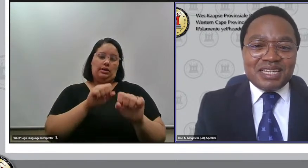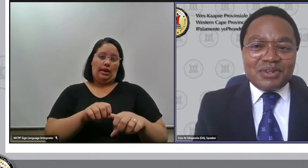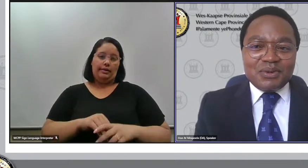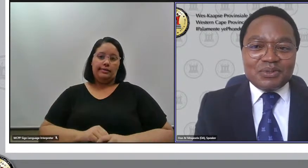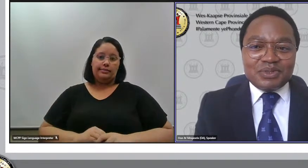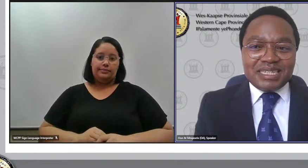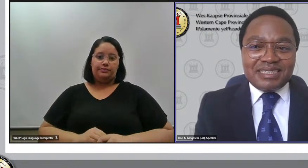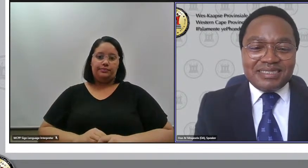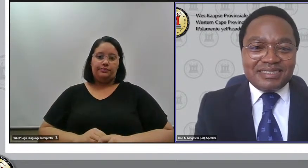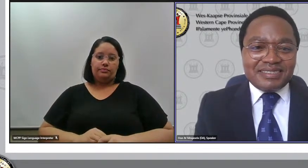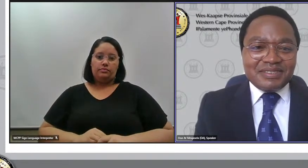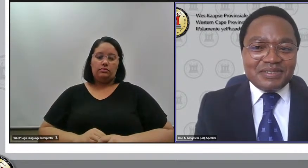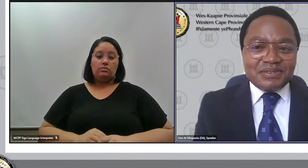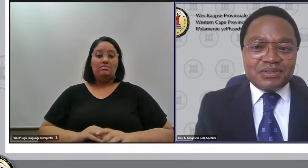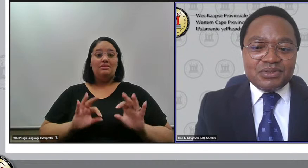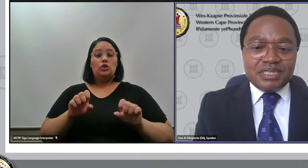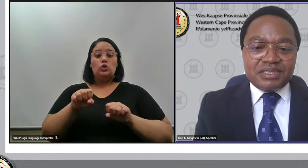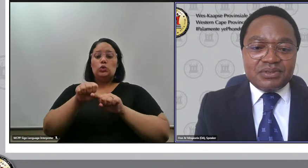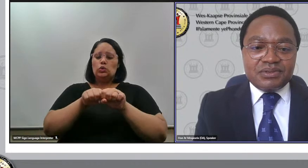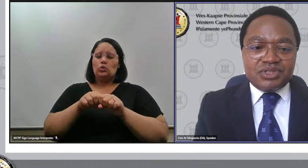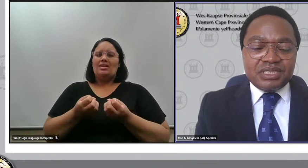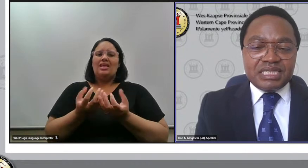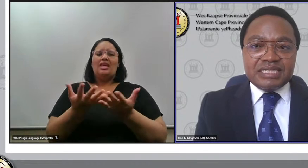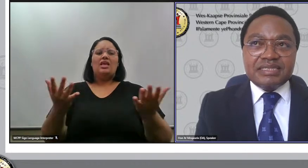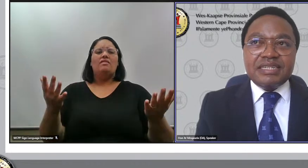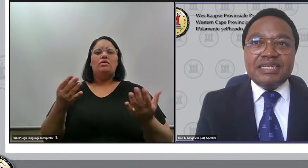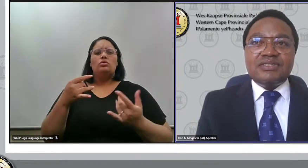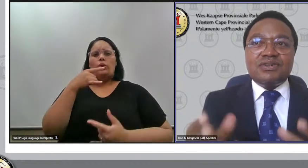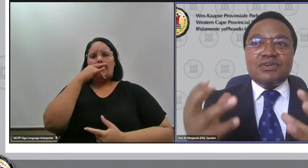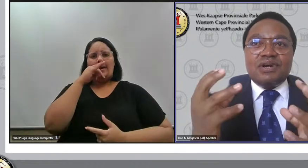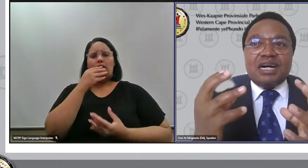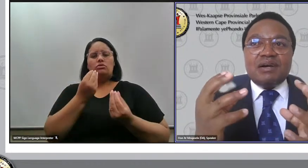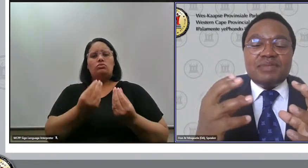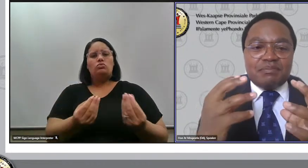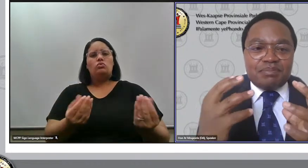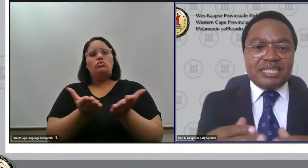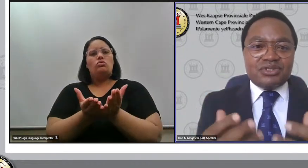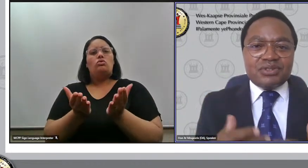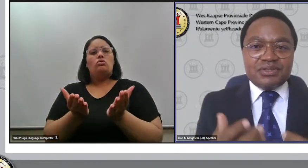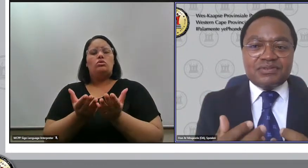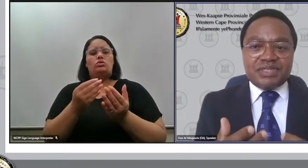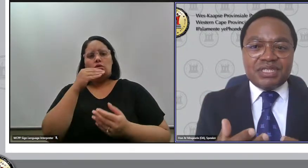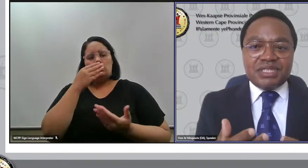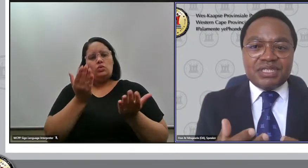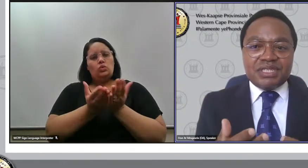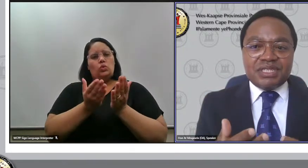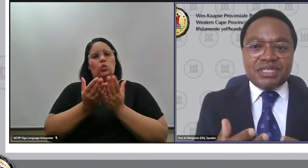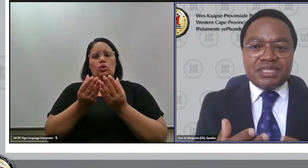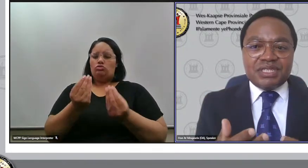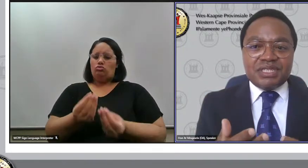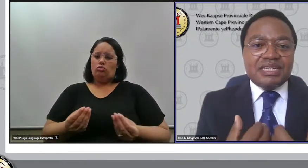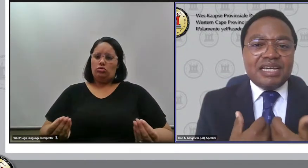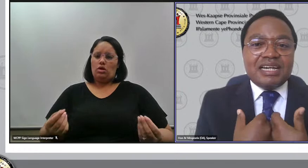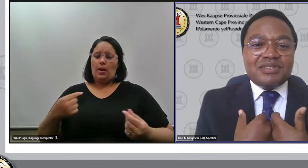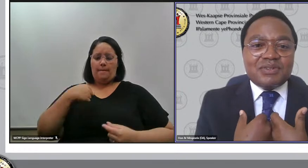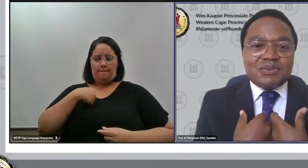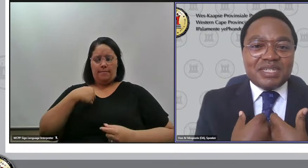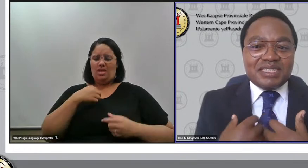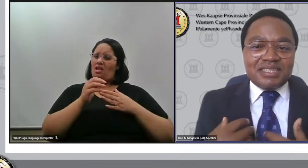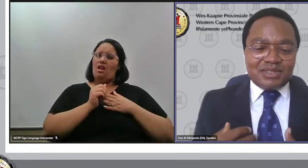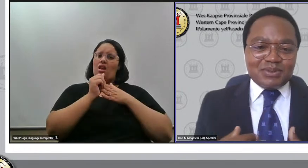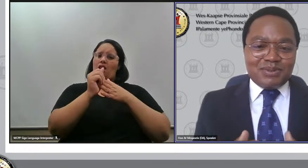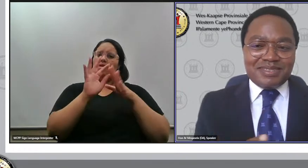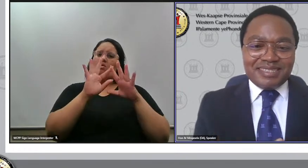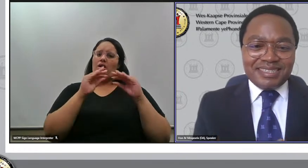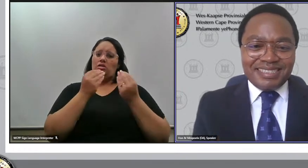These are shoes that go to the kids, you know, to the school children. So I'm the patron of the organization. I don't